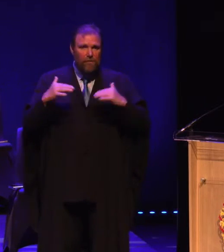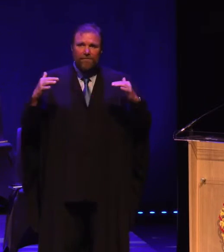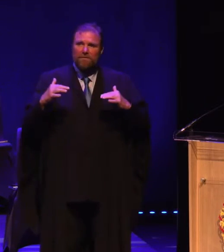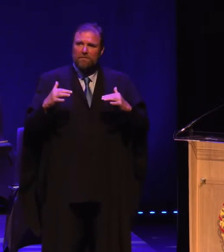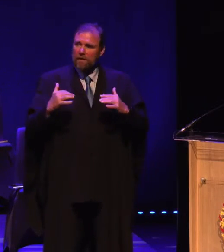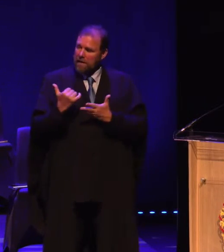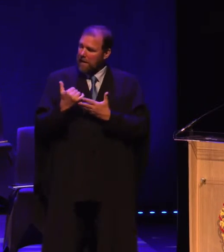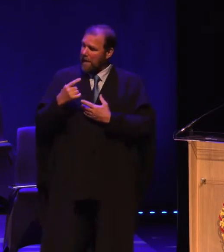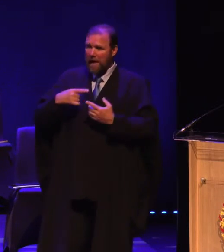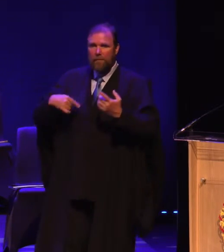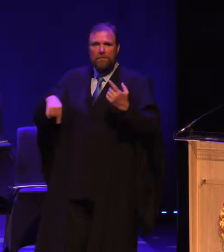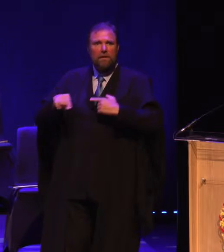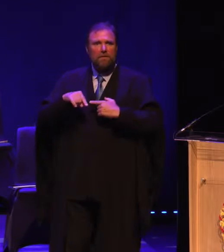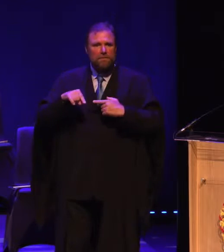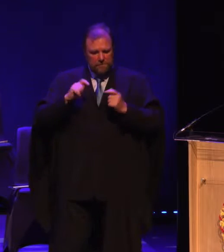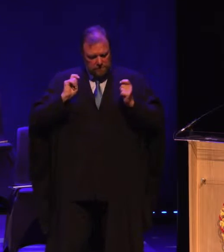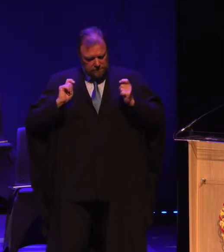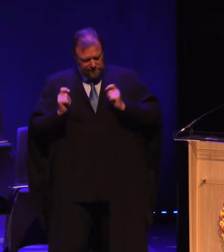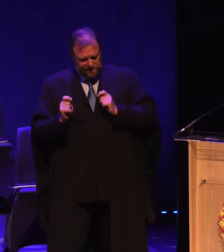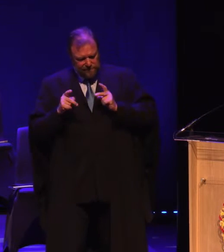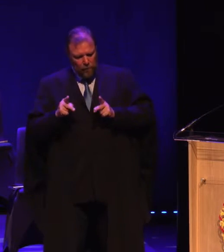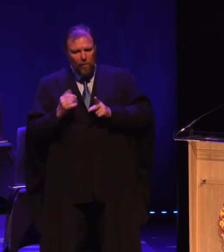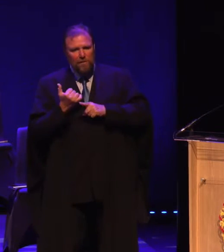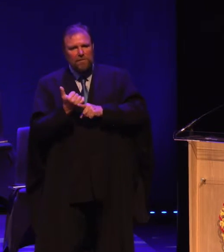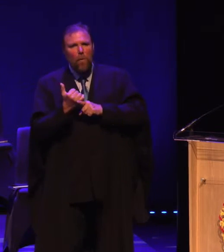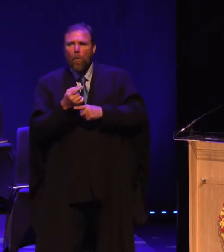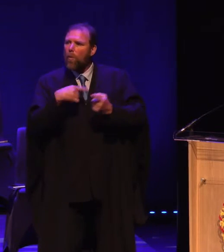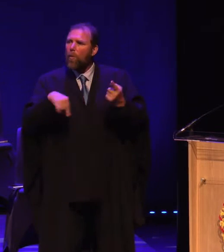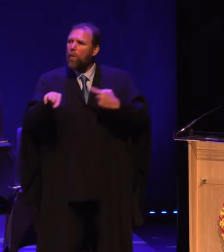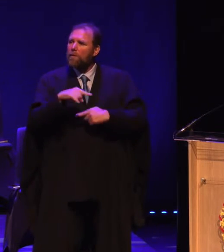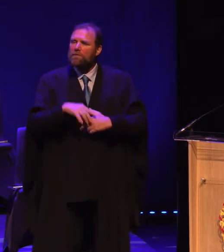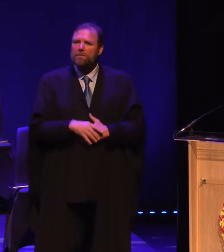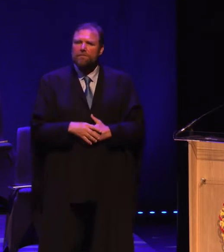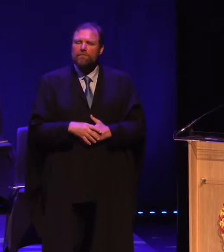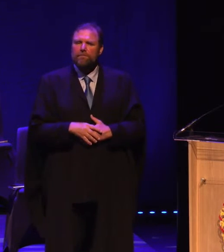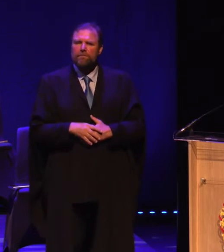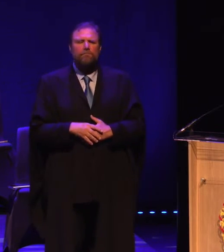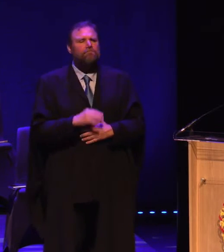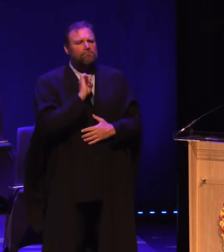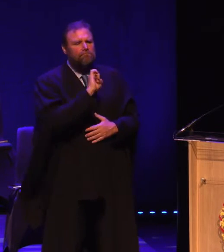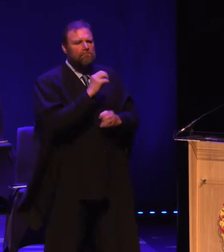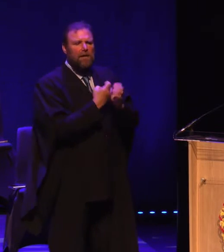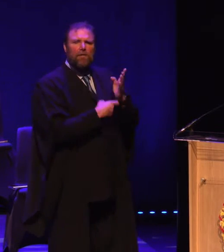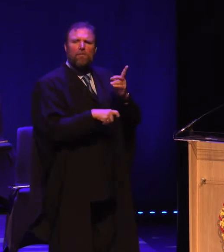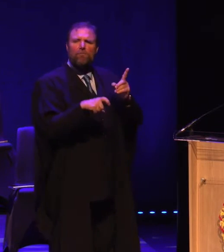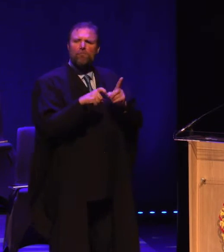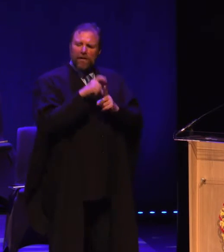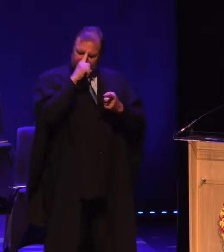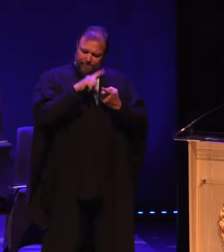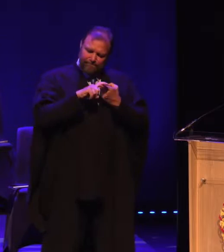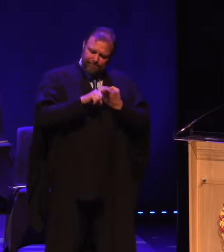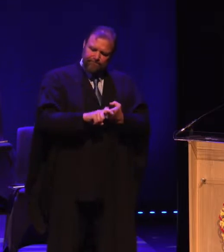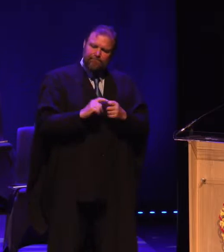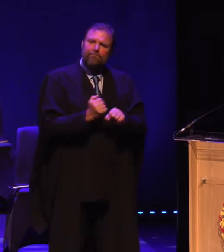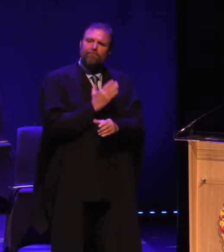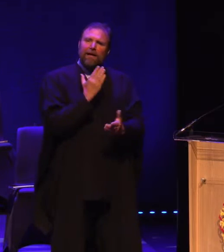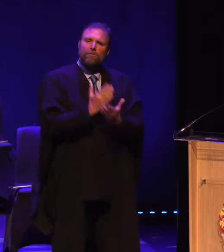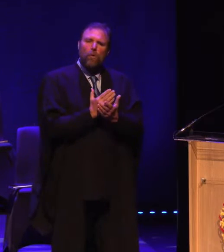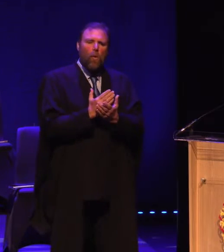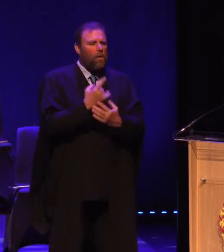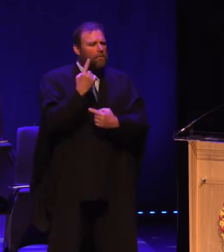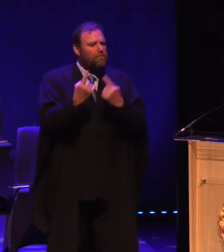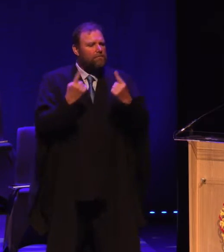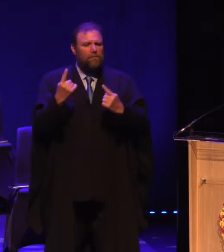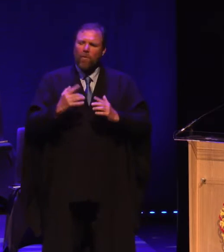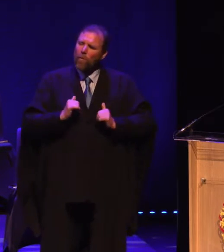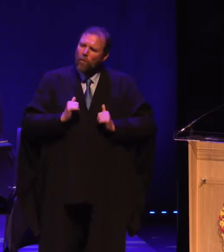how we support our students here at Cardiff Met. Brad's commitment to ensuring the wellbeing needs of students are met